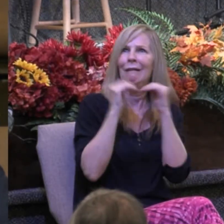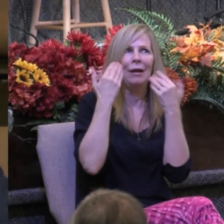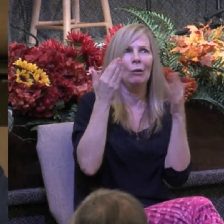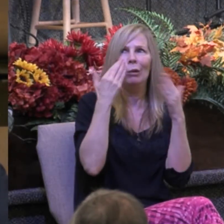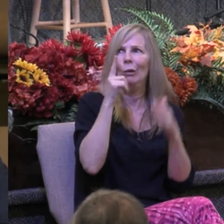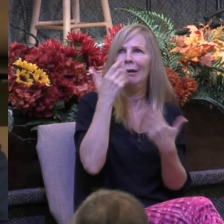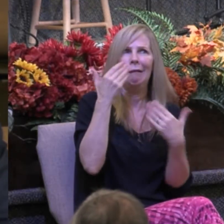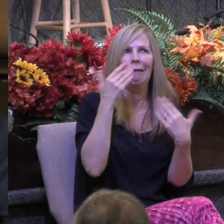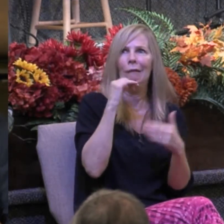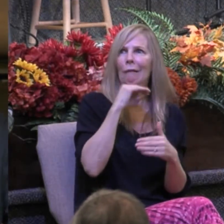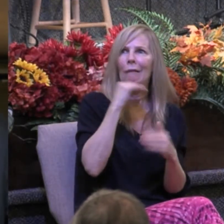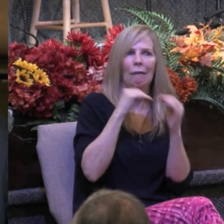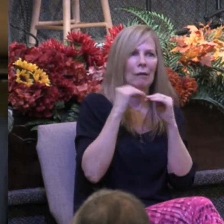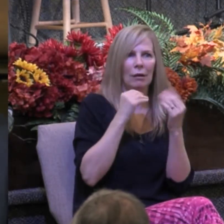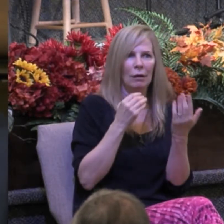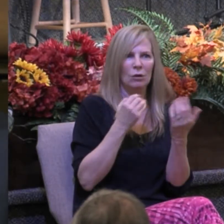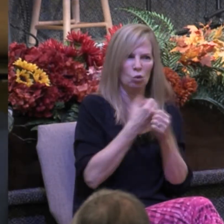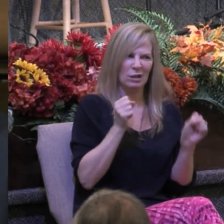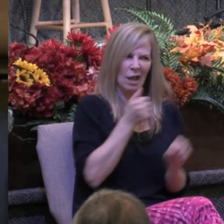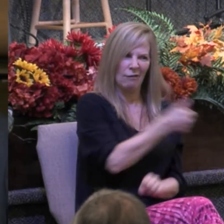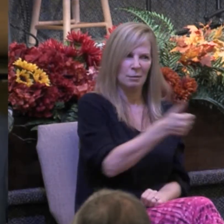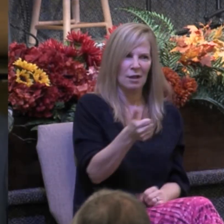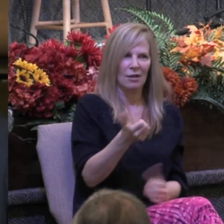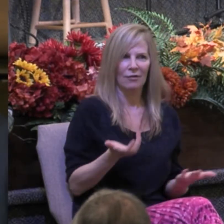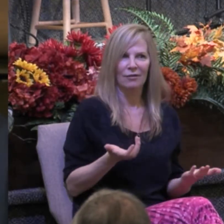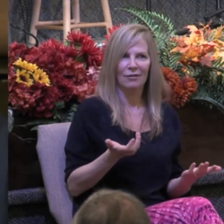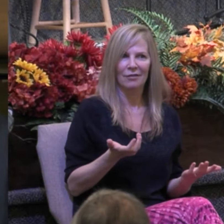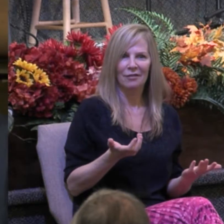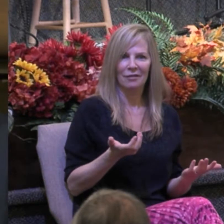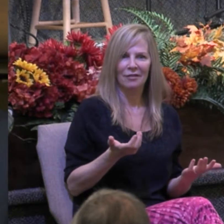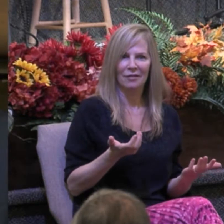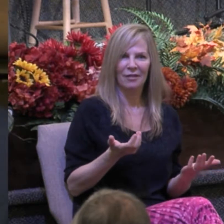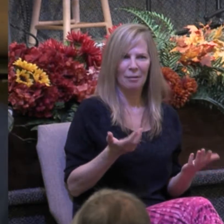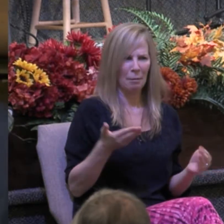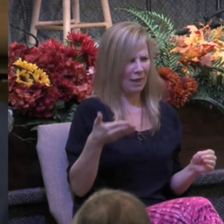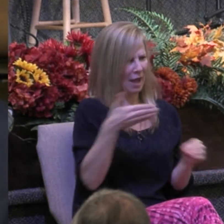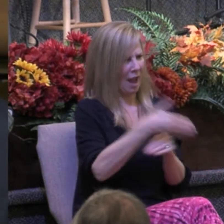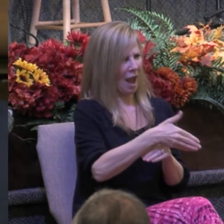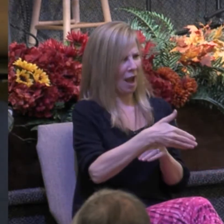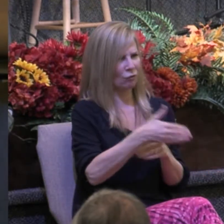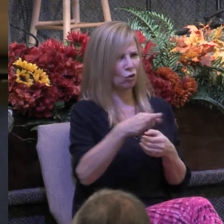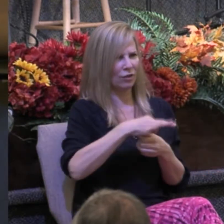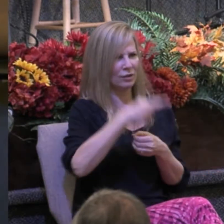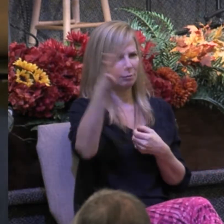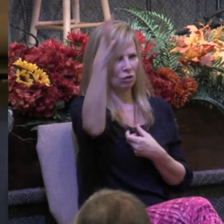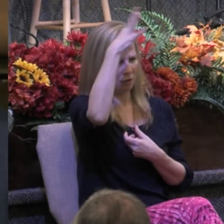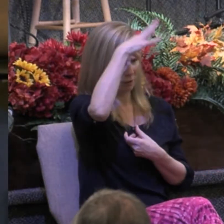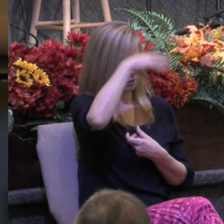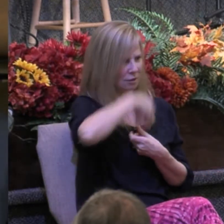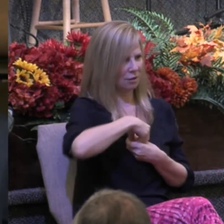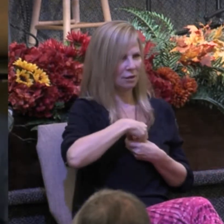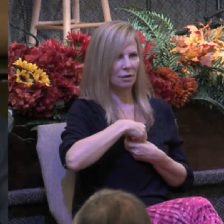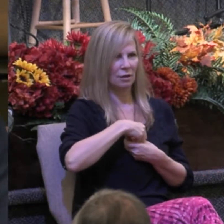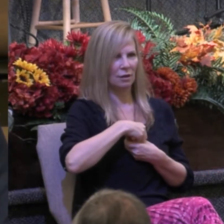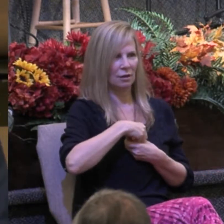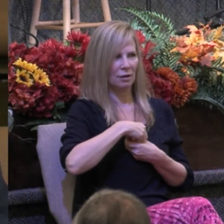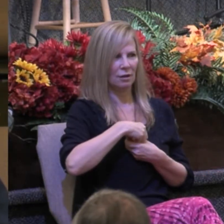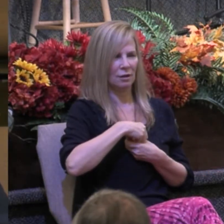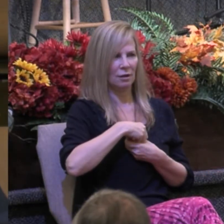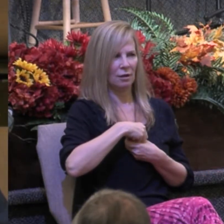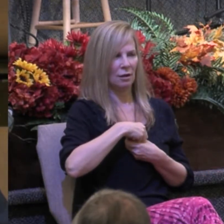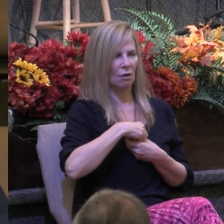Jesus just to save their own skin. But after the Holy Spirit comes and he indwells